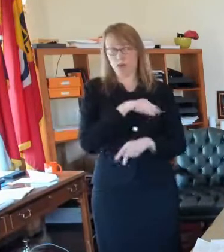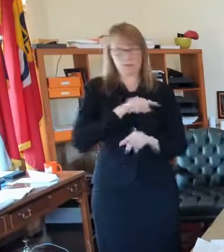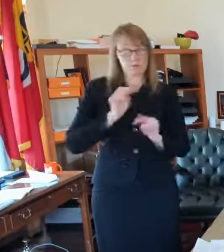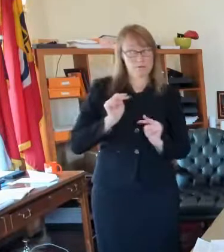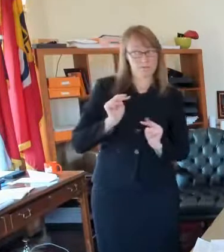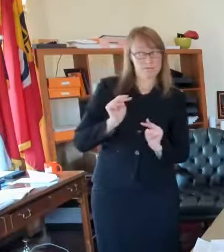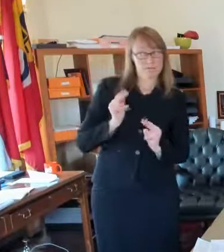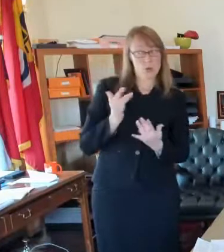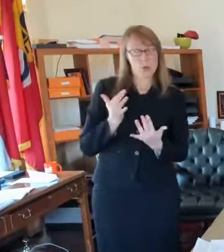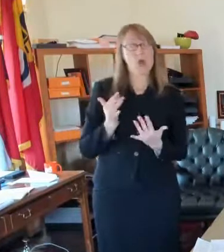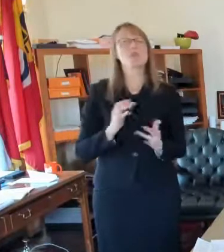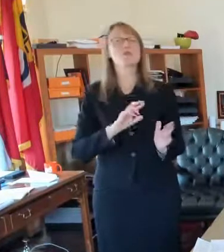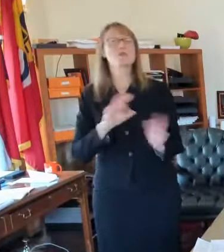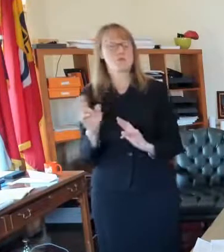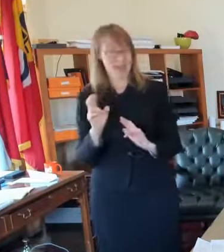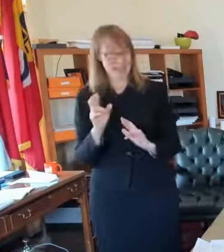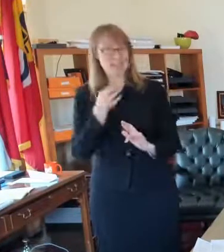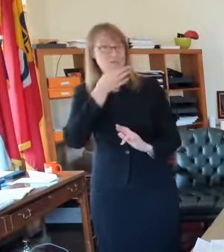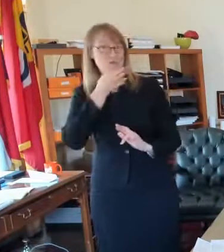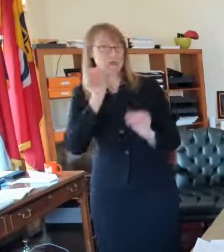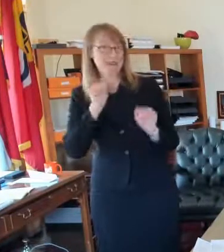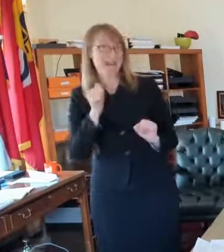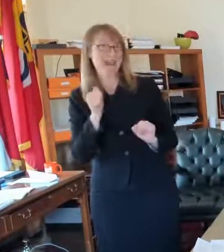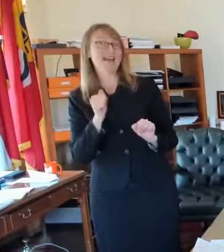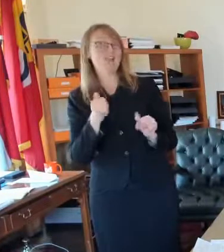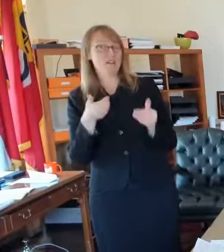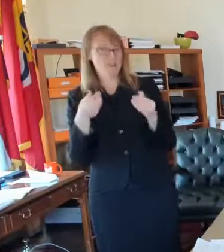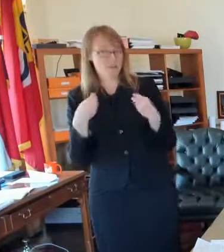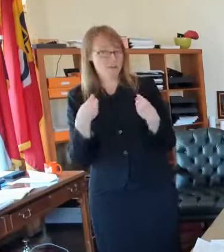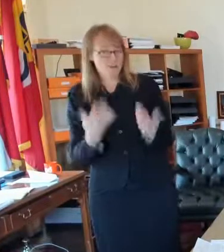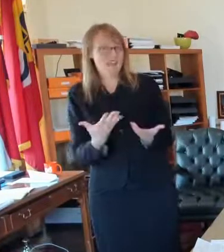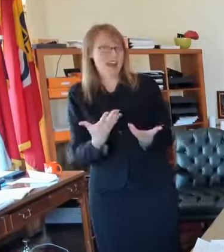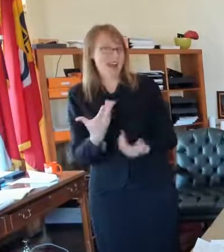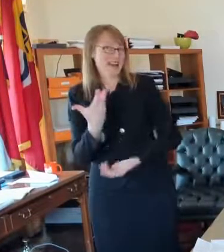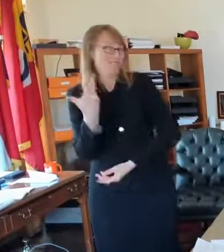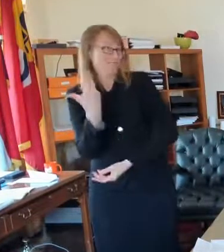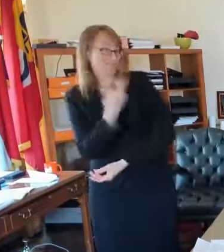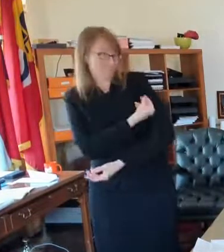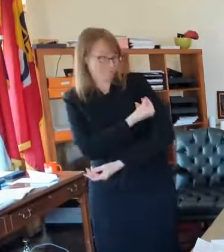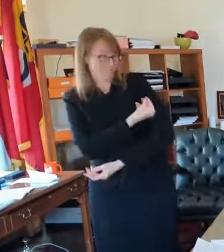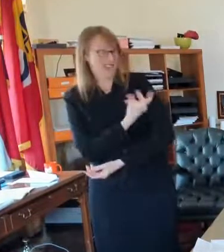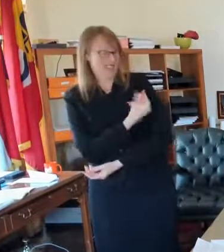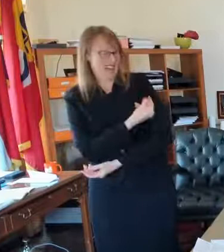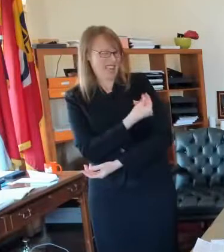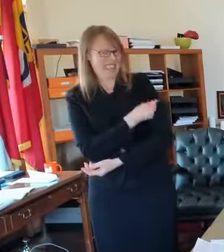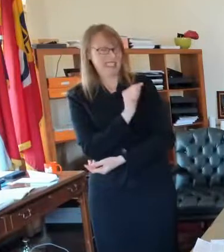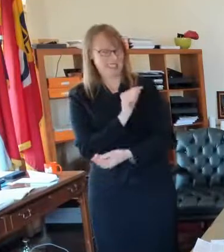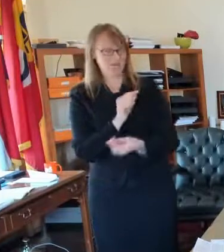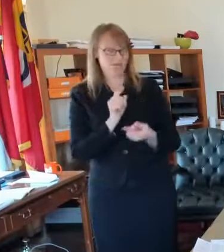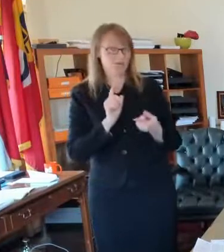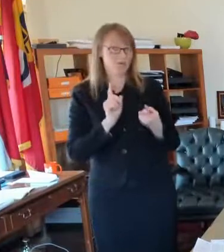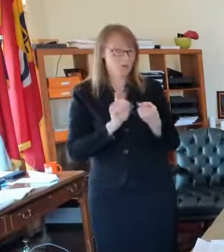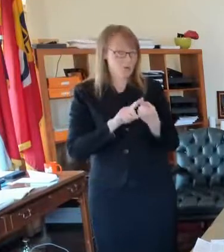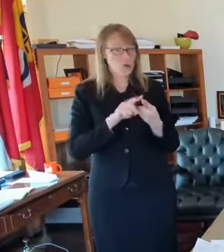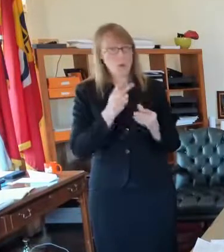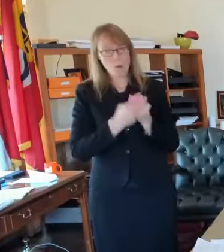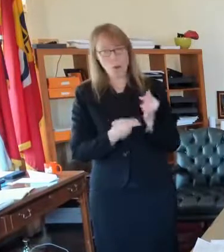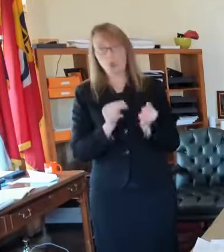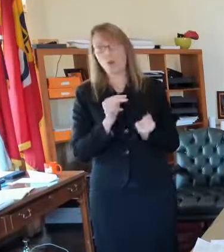their staff and their residents. We are also, Dr. Eccles talked this morning with